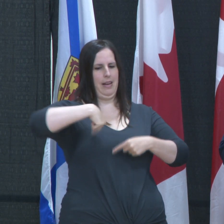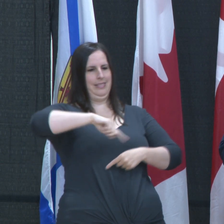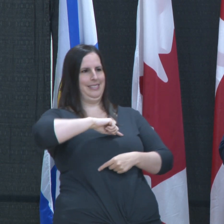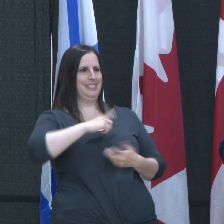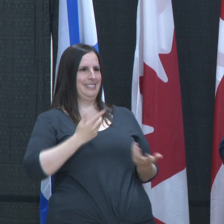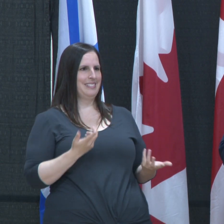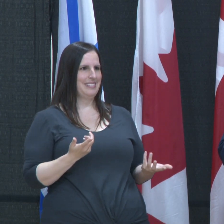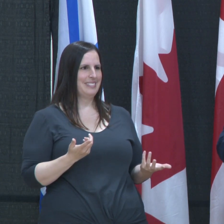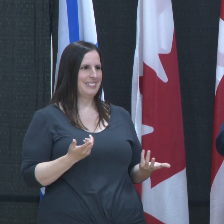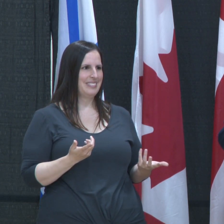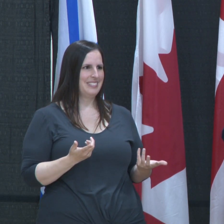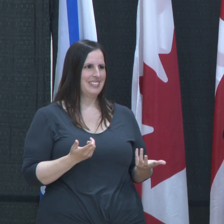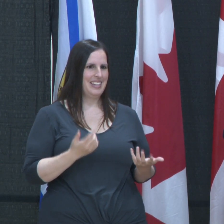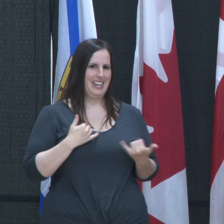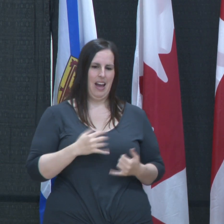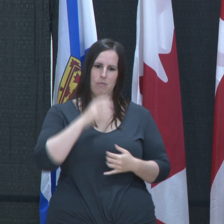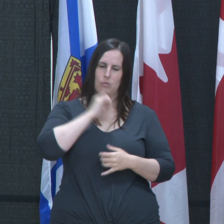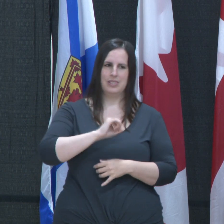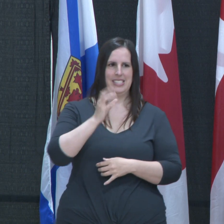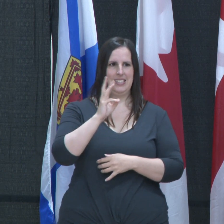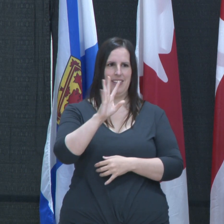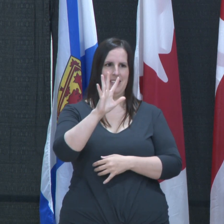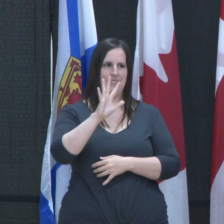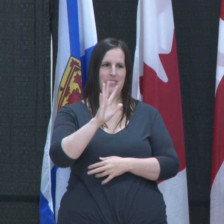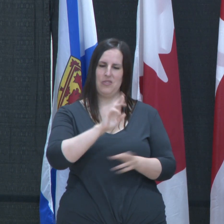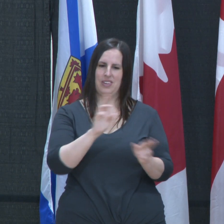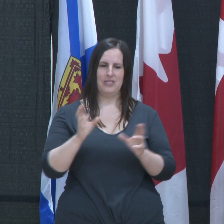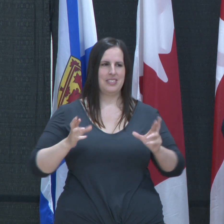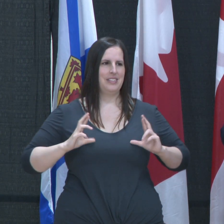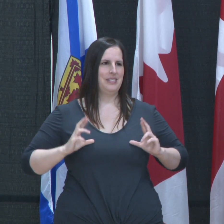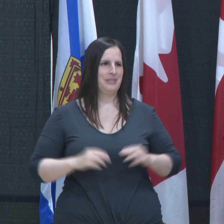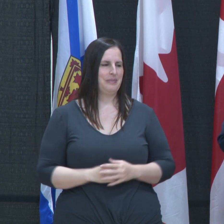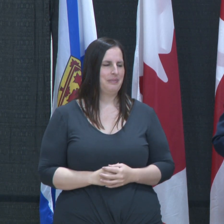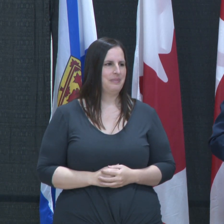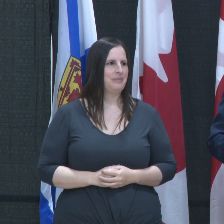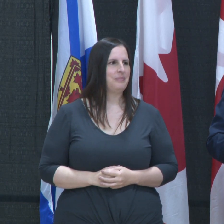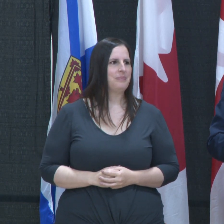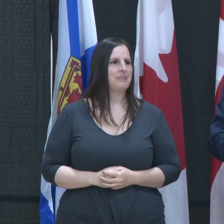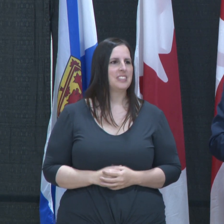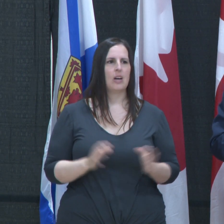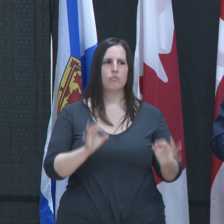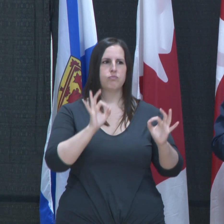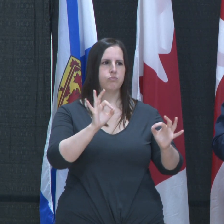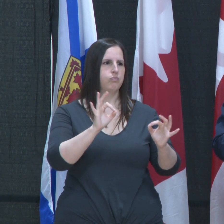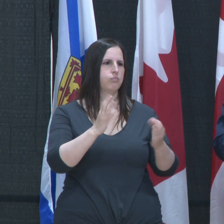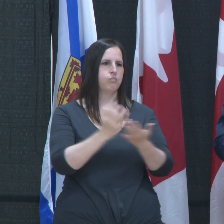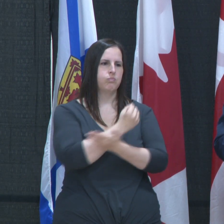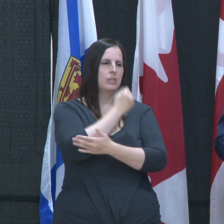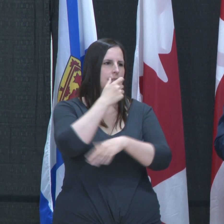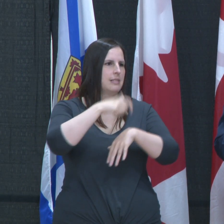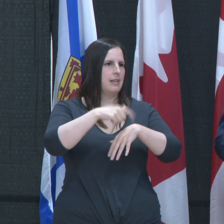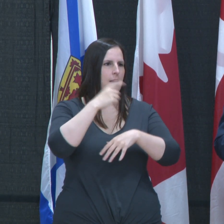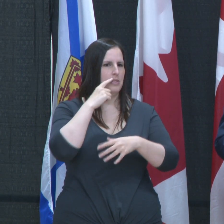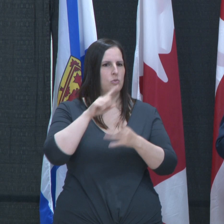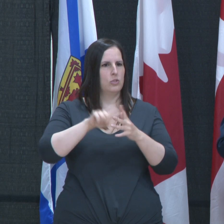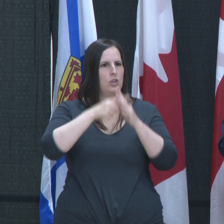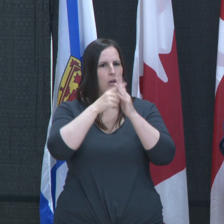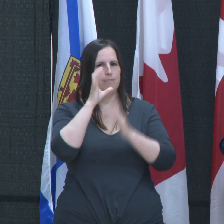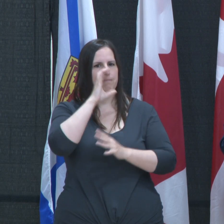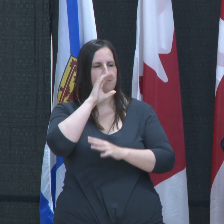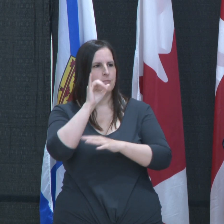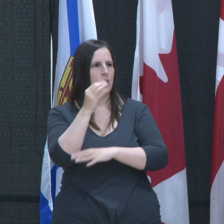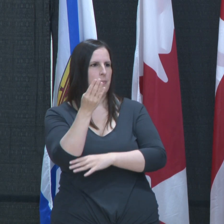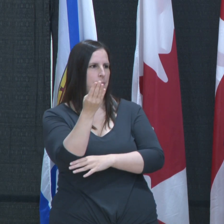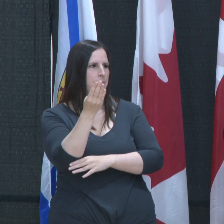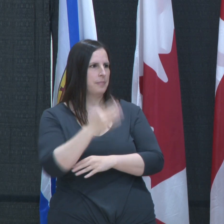we hit that magic age of 65. So it's a great time for you to be entering the workforce in Nova